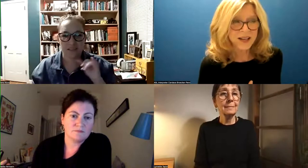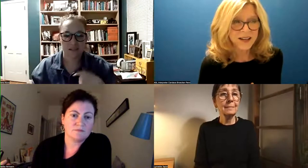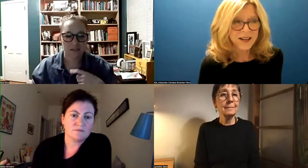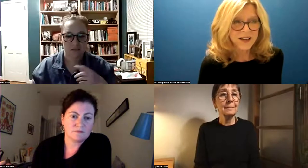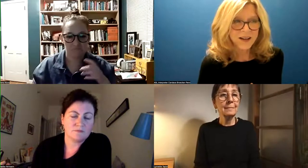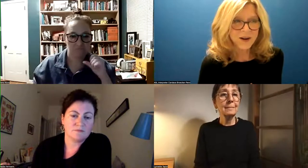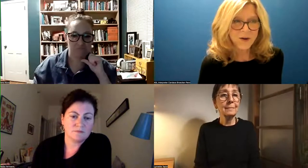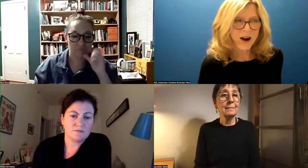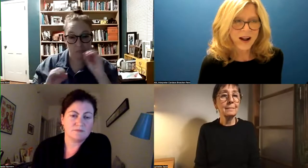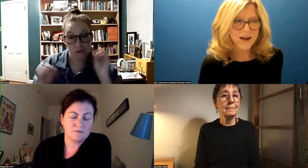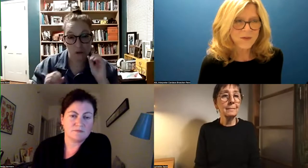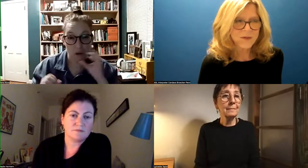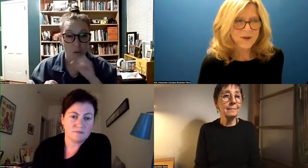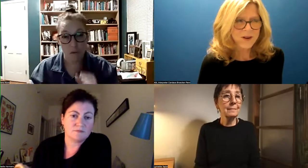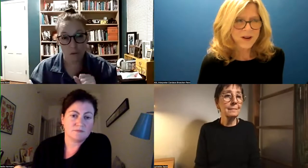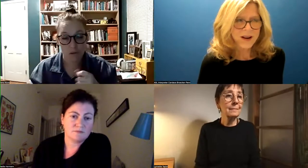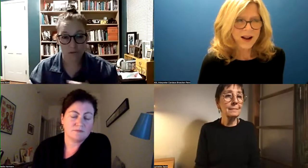everybody.